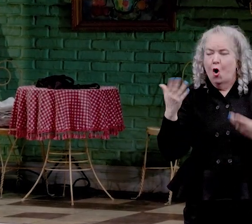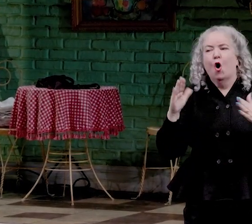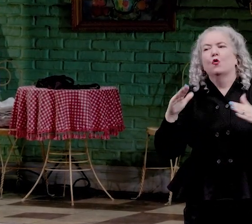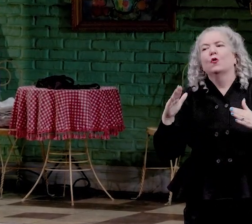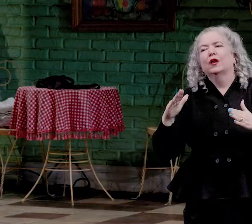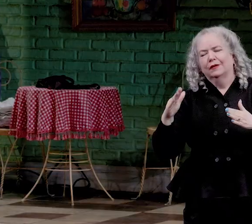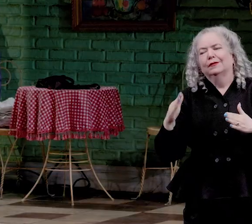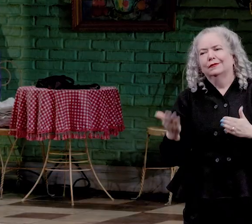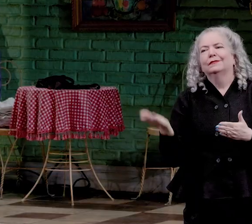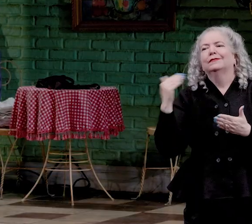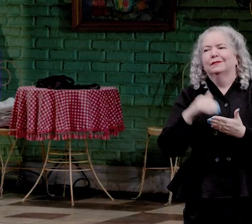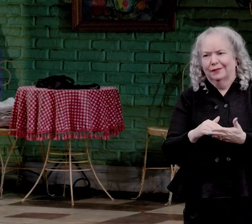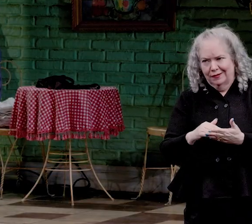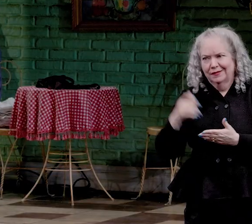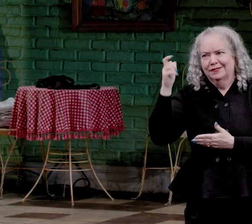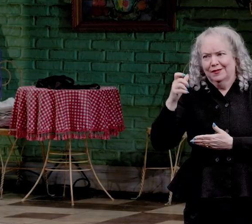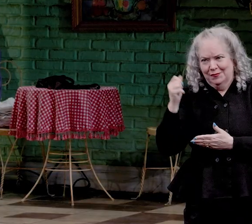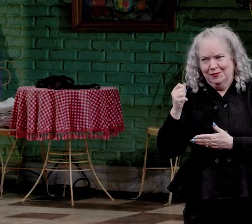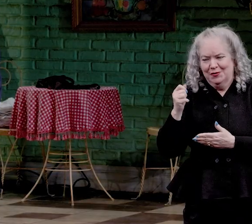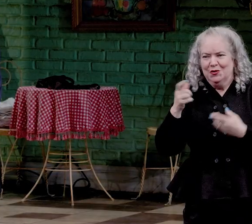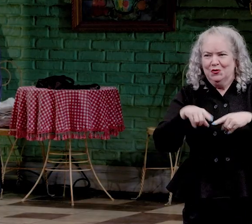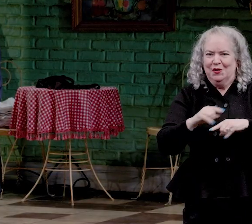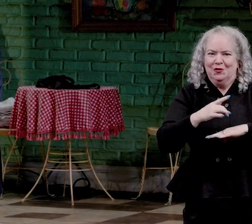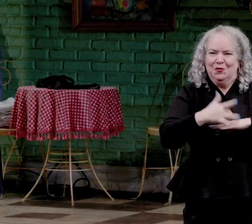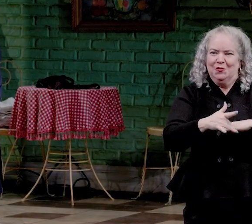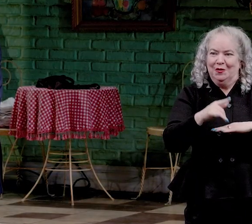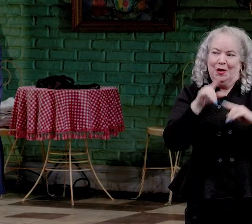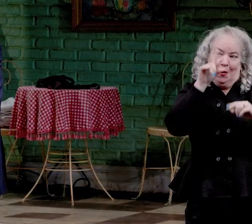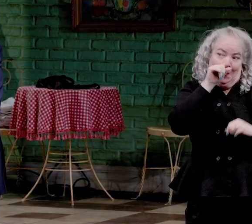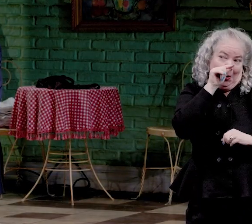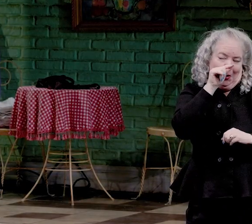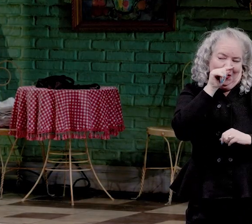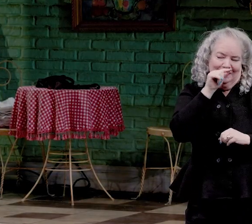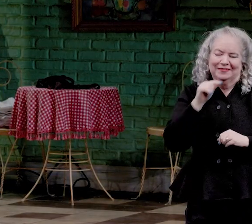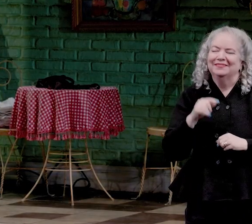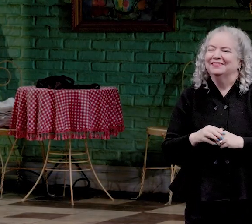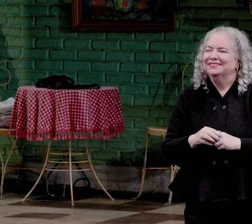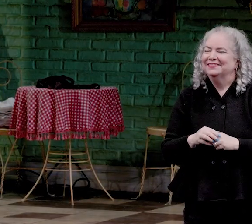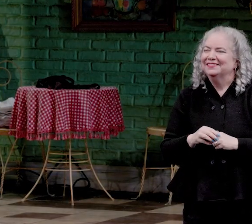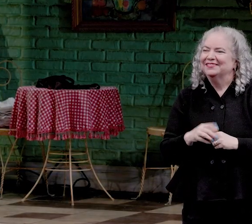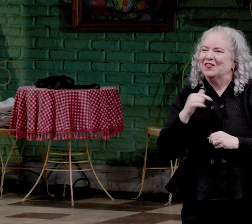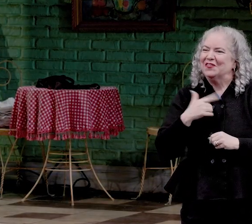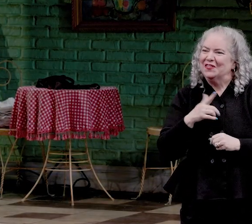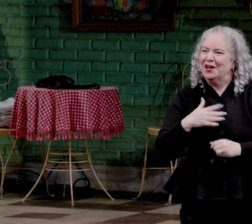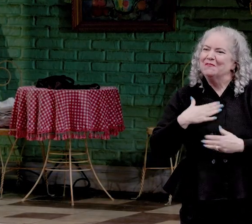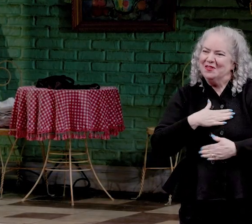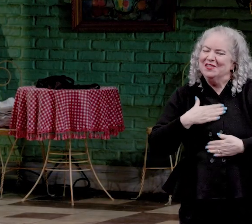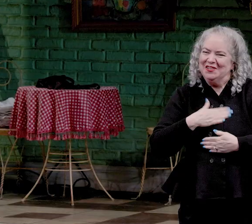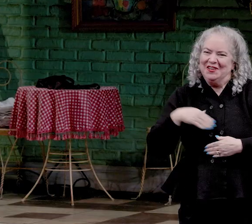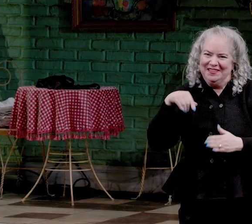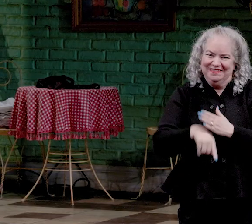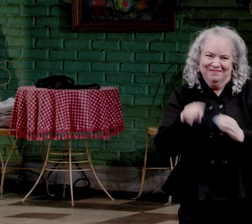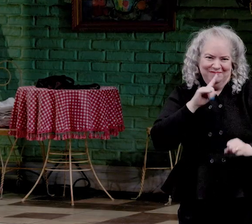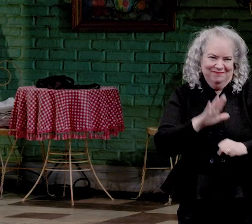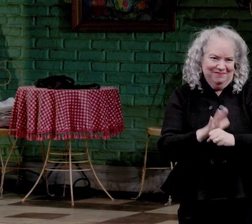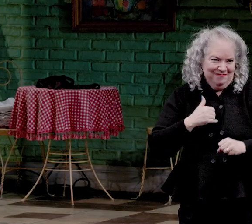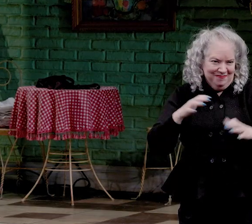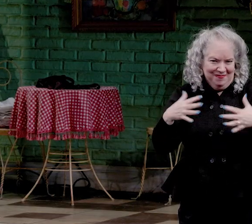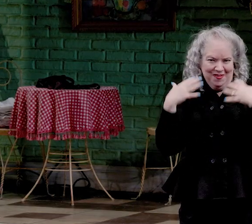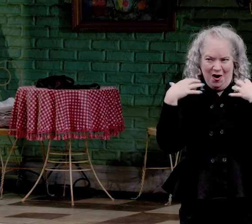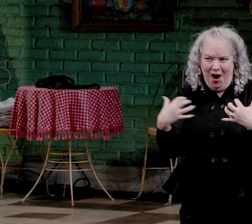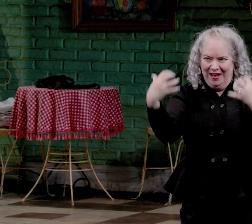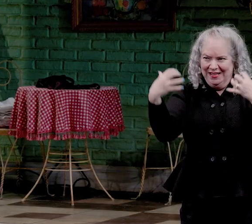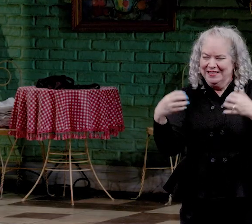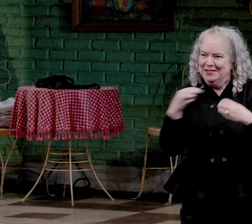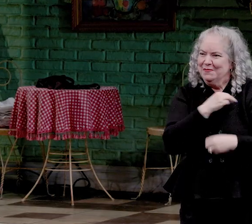their commitment during our early bird campaign. We greatly appreciate our deeply committed audience members who have subscribed to the